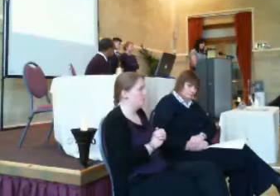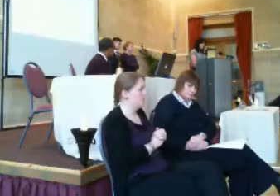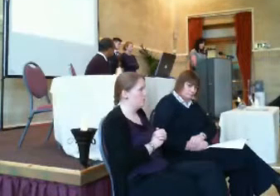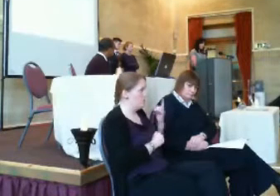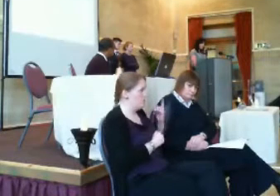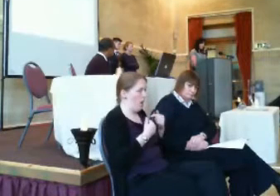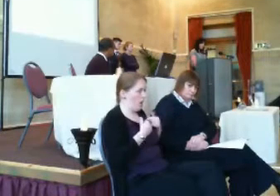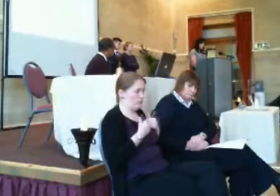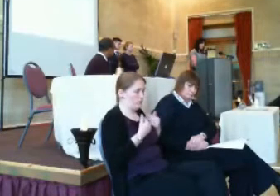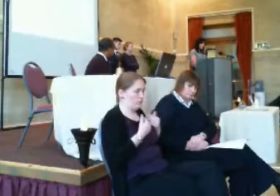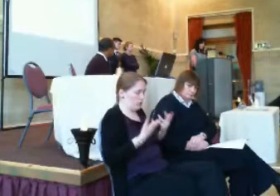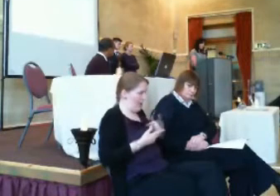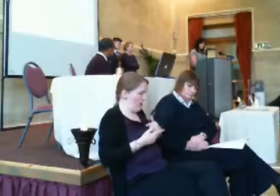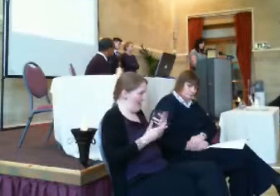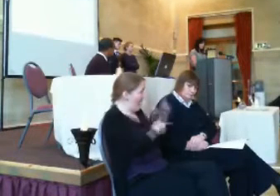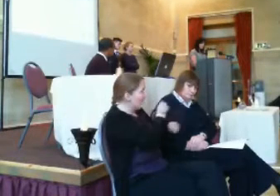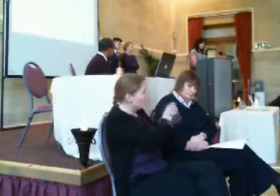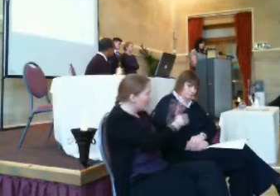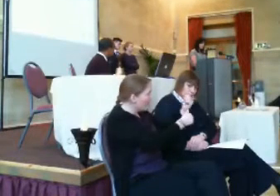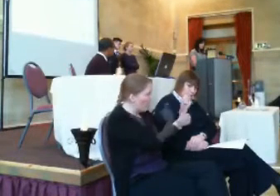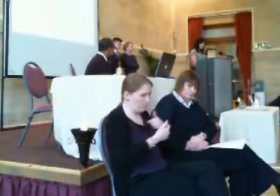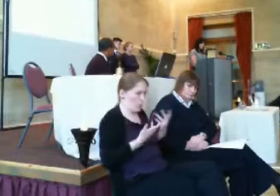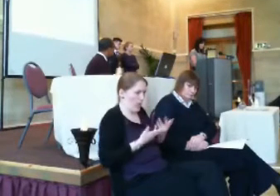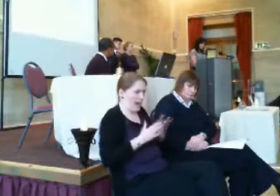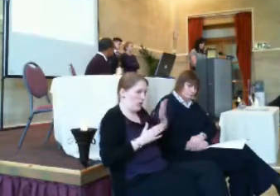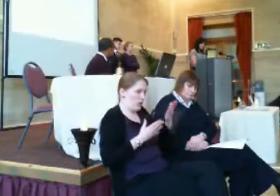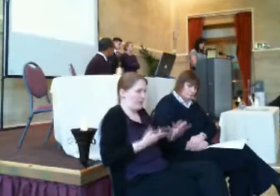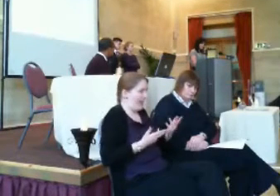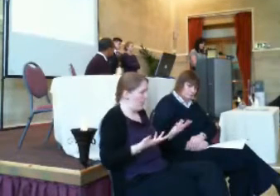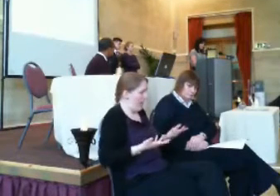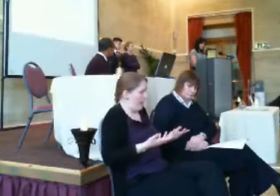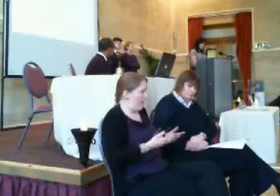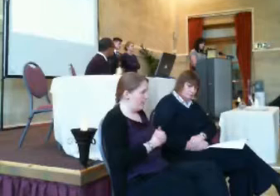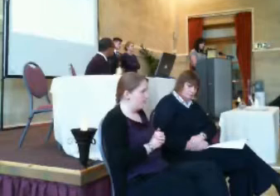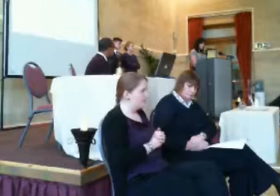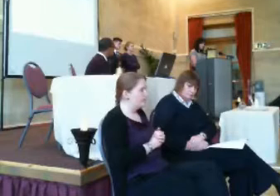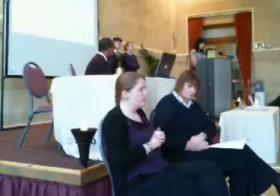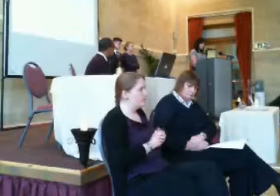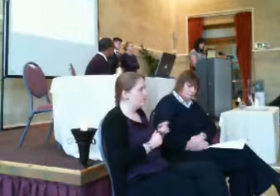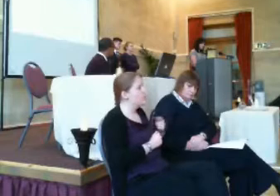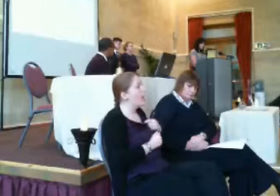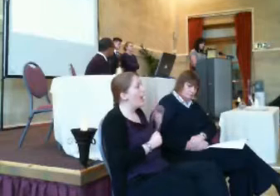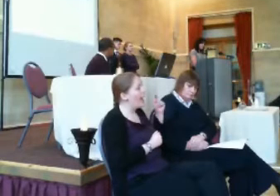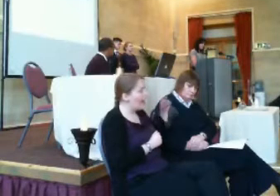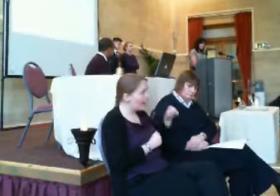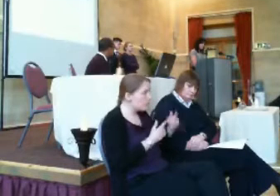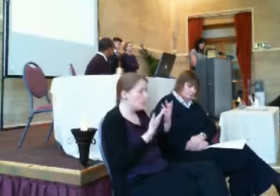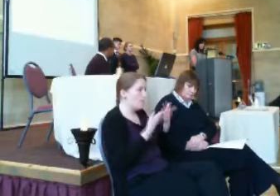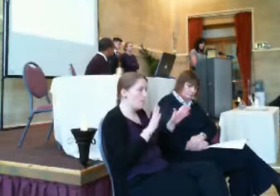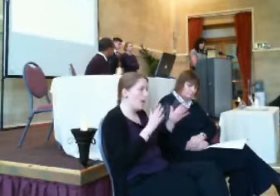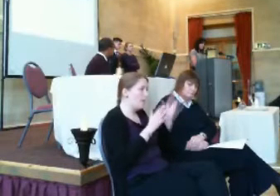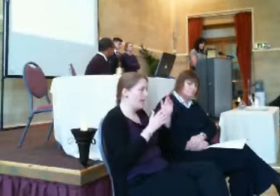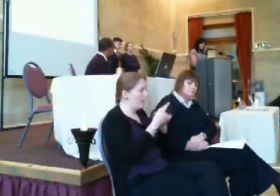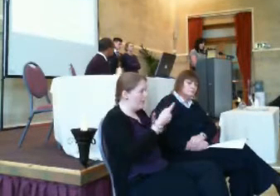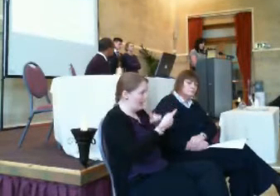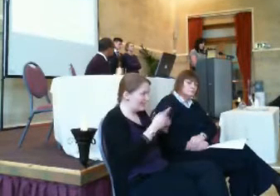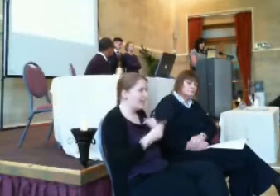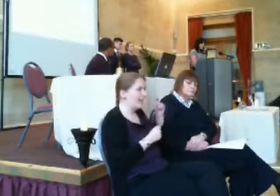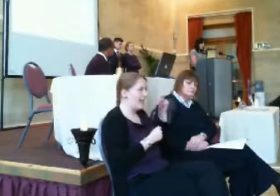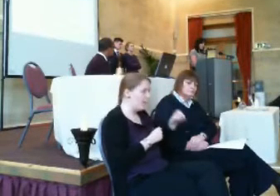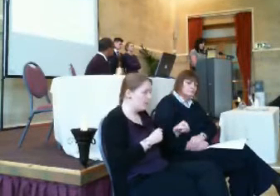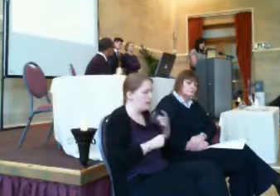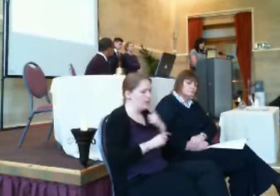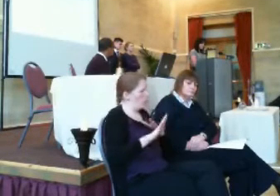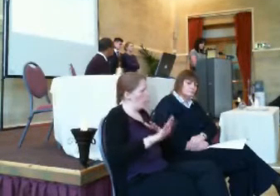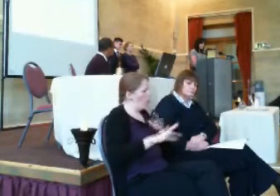But where shall we go today, my dear? But where shall we go today? Came to a public meeting. The speaker got up and said, if we let